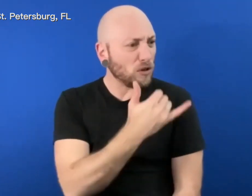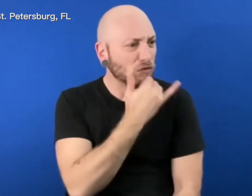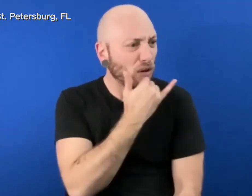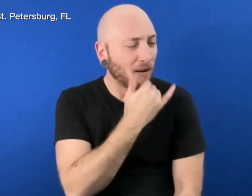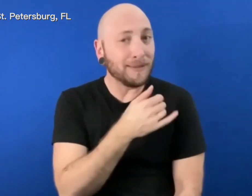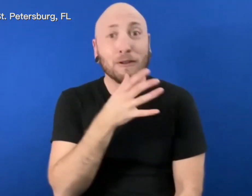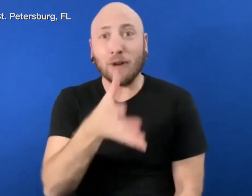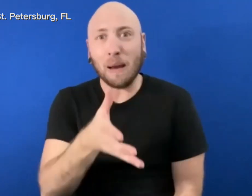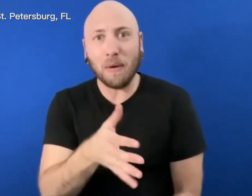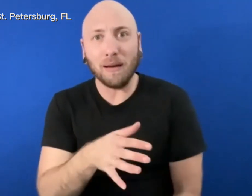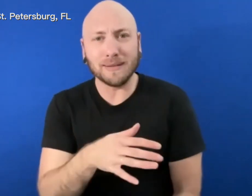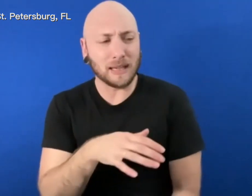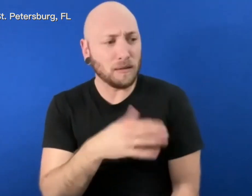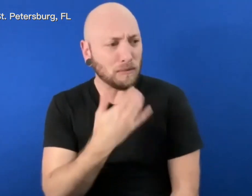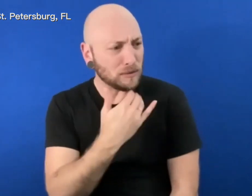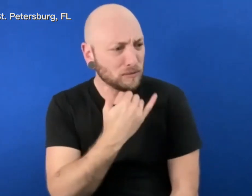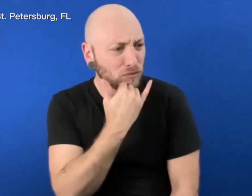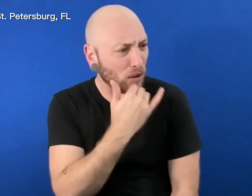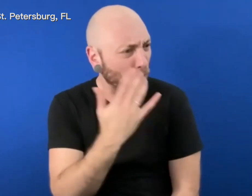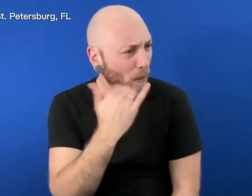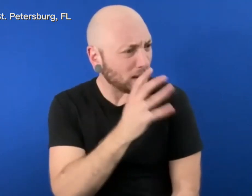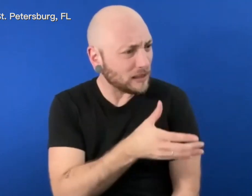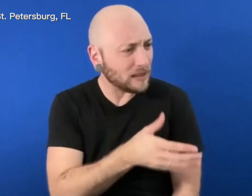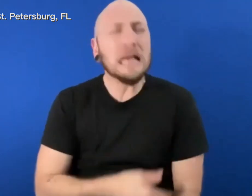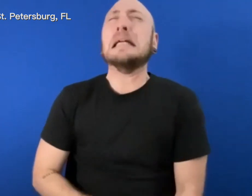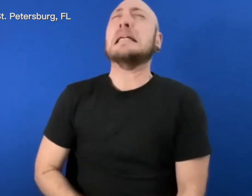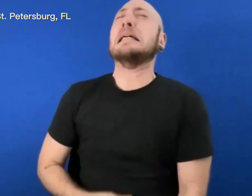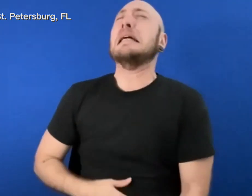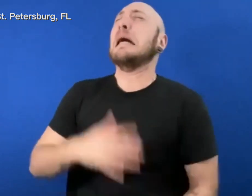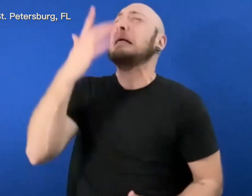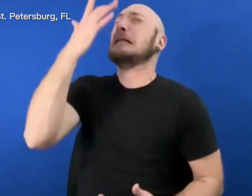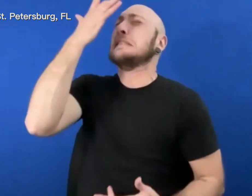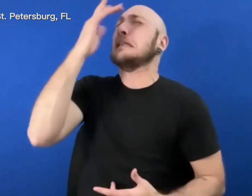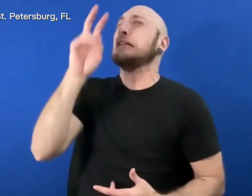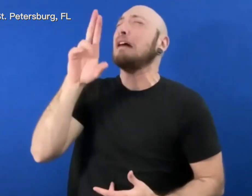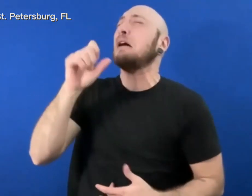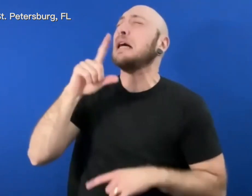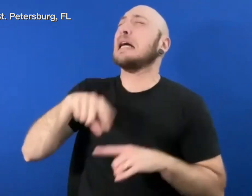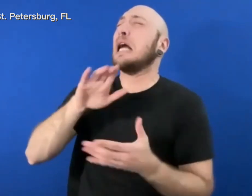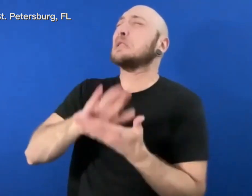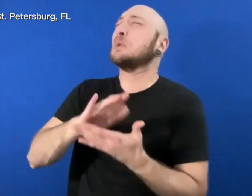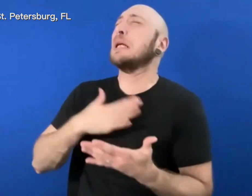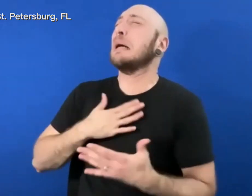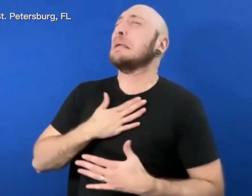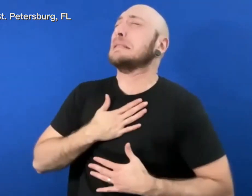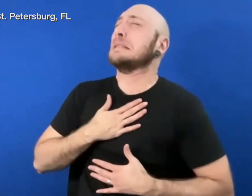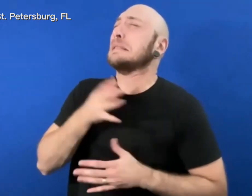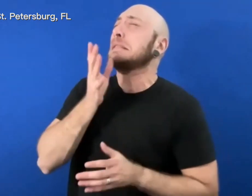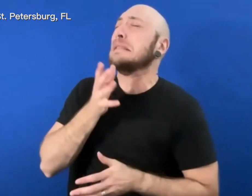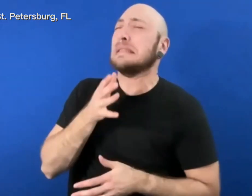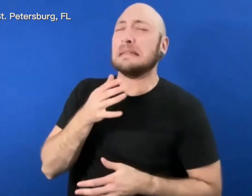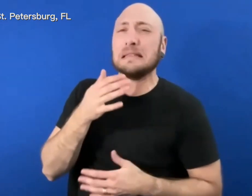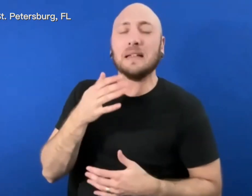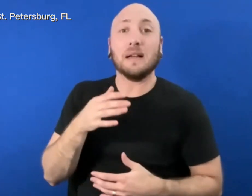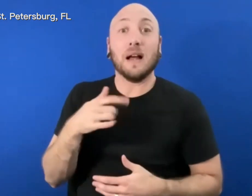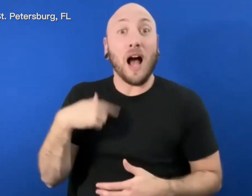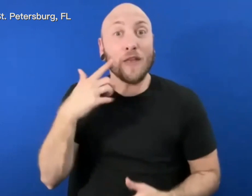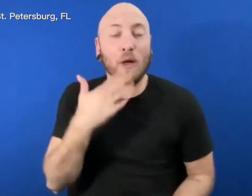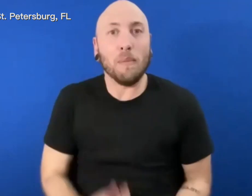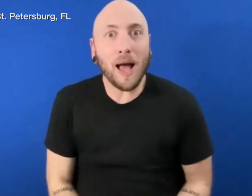say, I have like a stomach virus. I can't go into school today. And I thought it was the best thing that ever happened to me. I